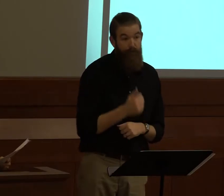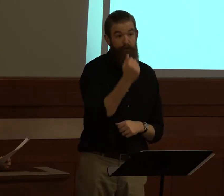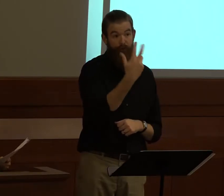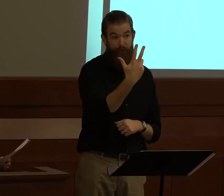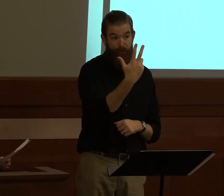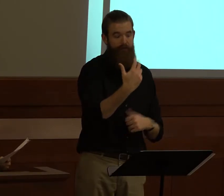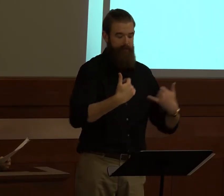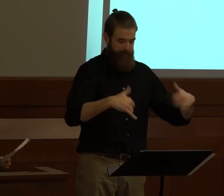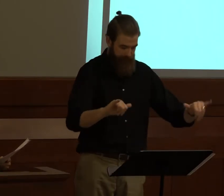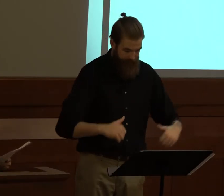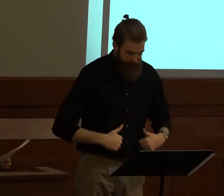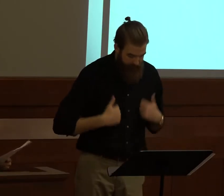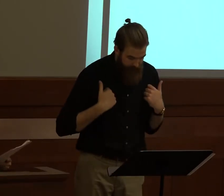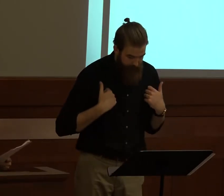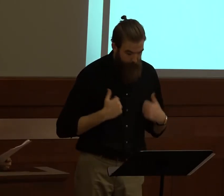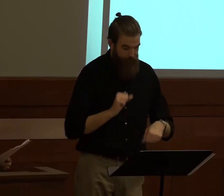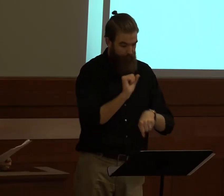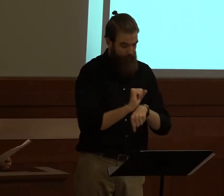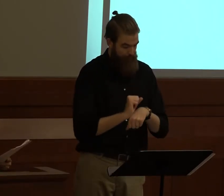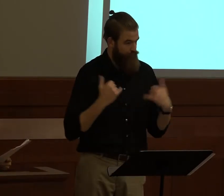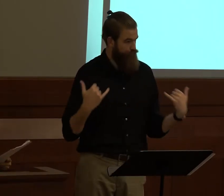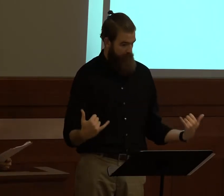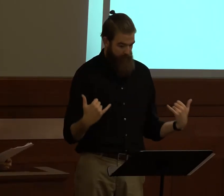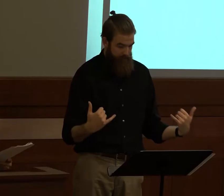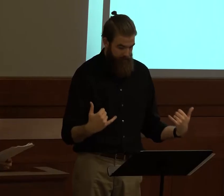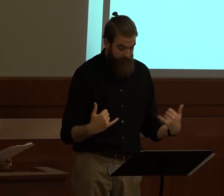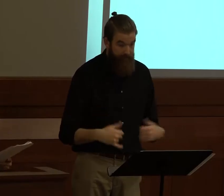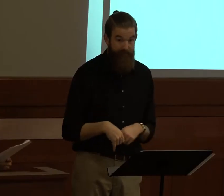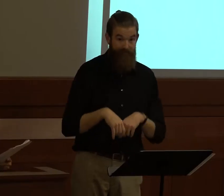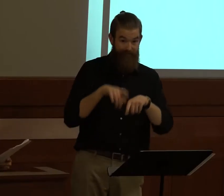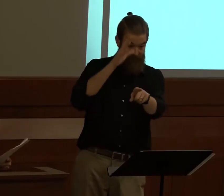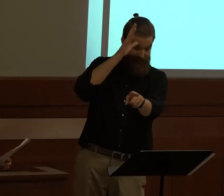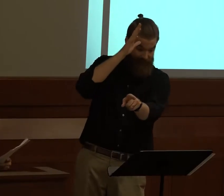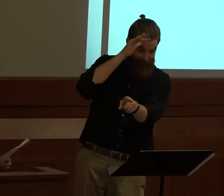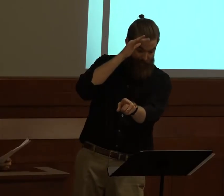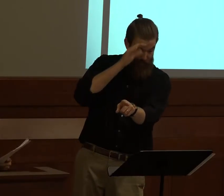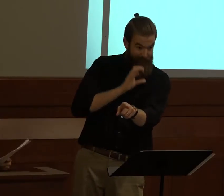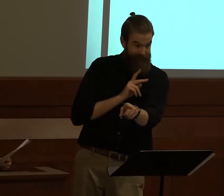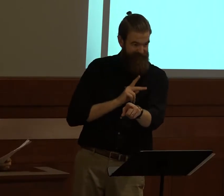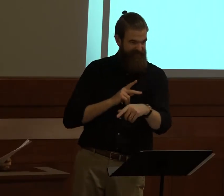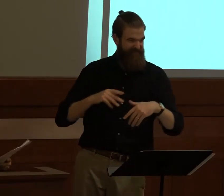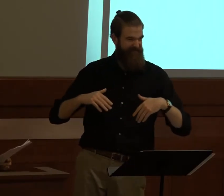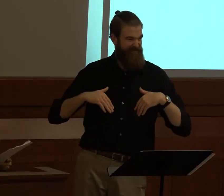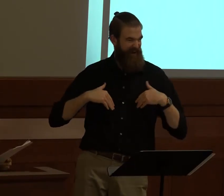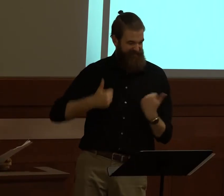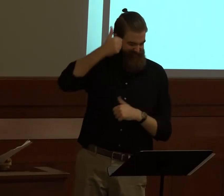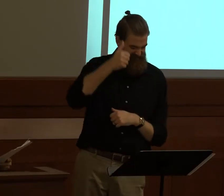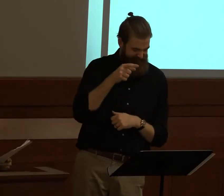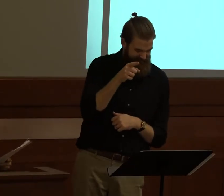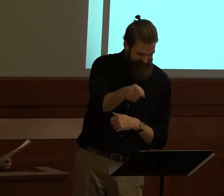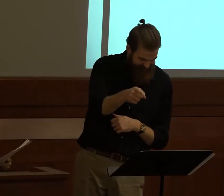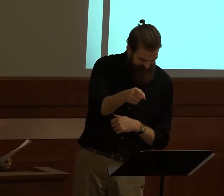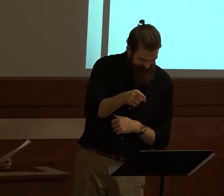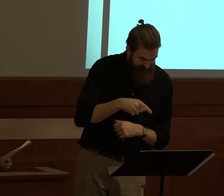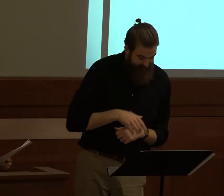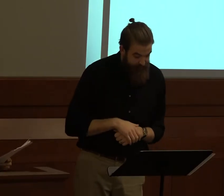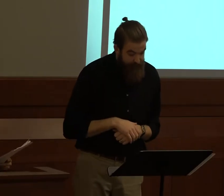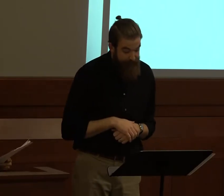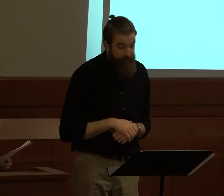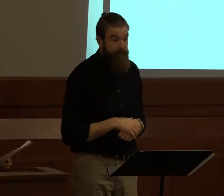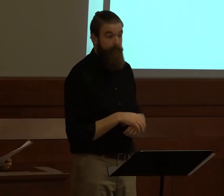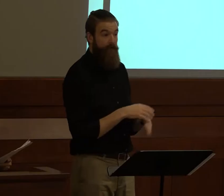chapter that I'm reading today reveal common misconceptions and prejudices that deaf people have